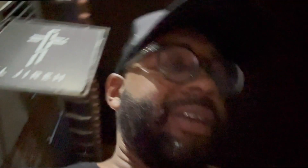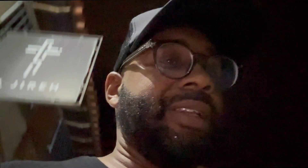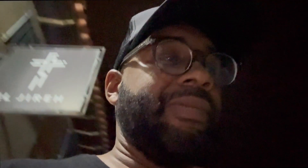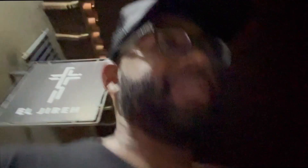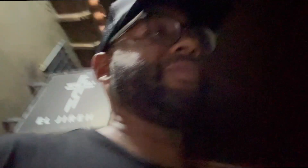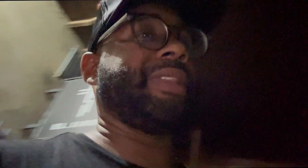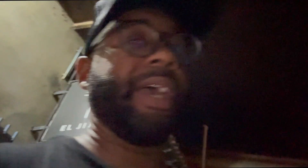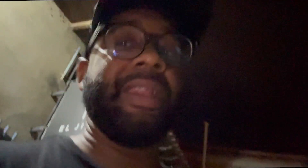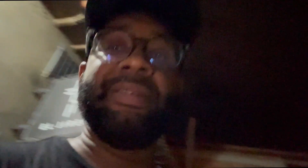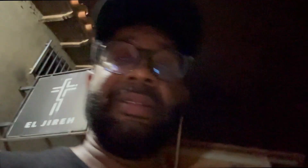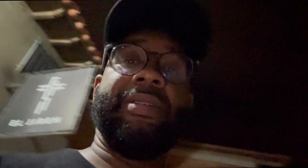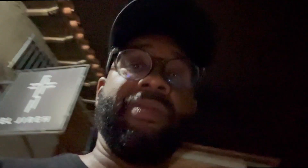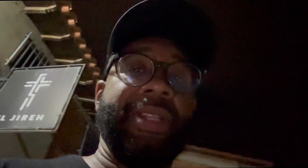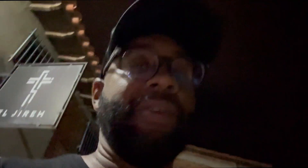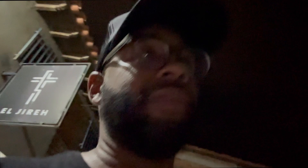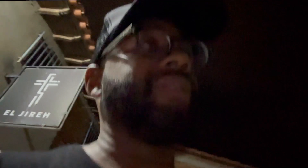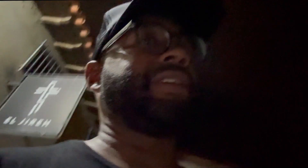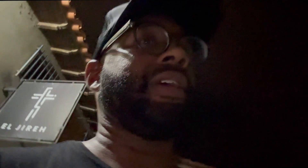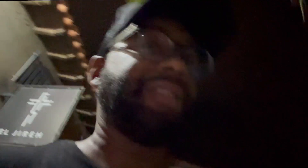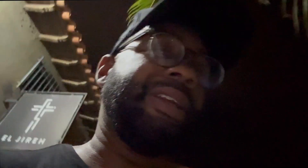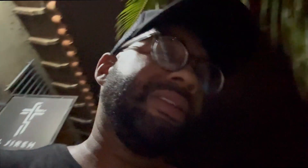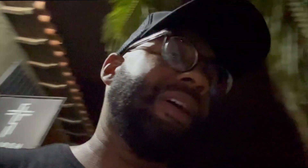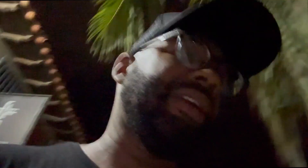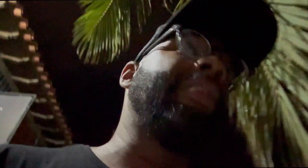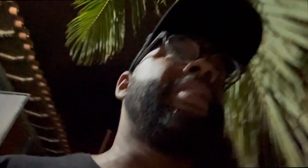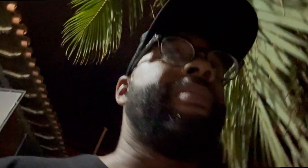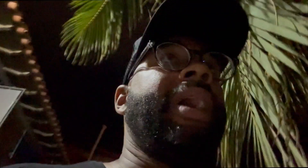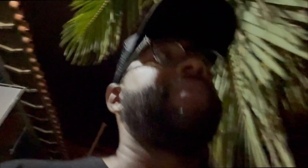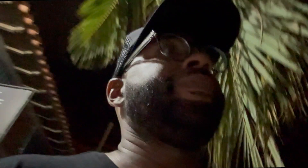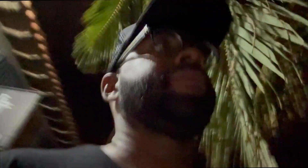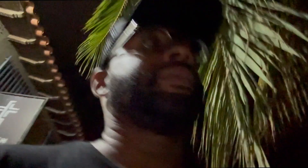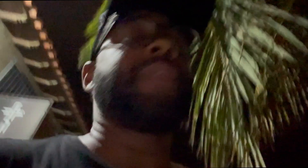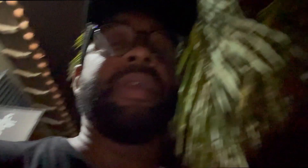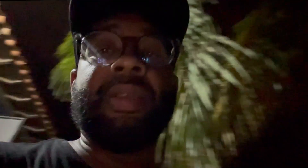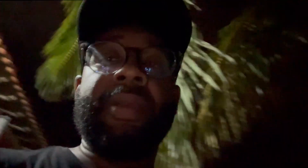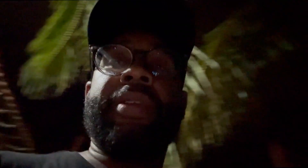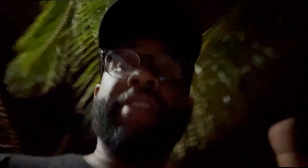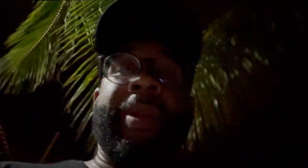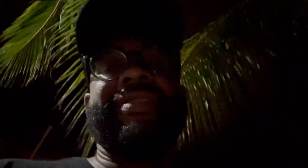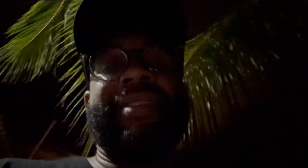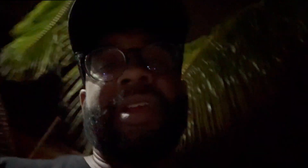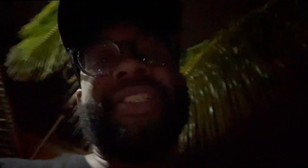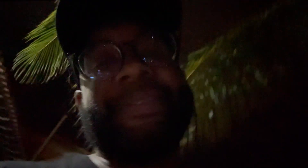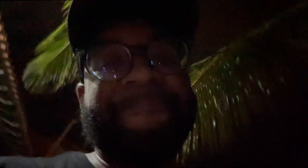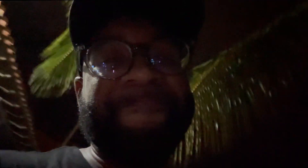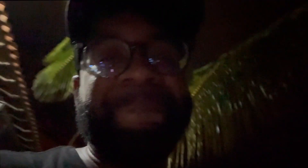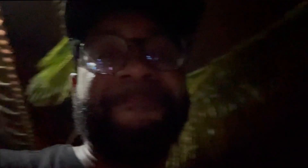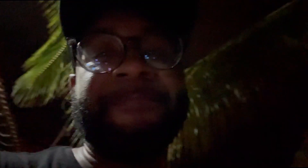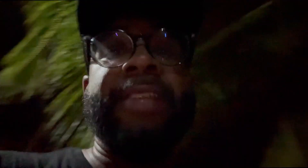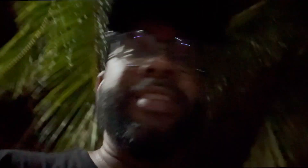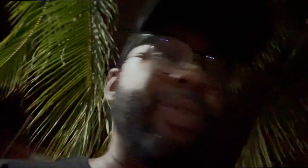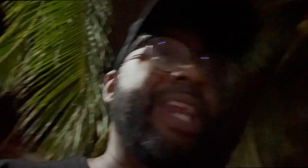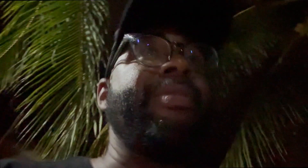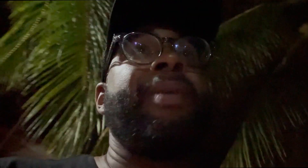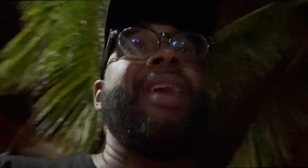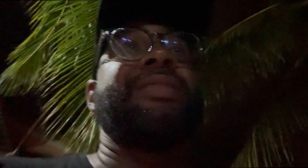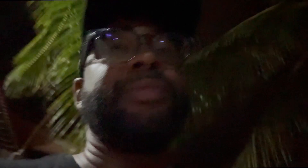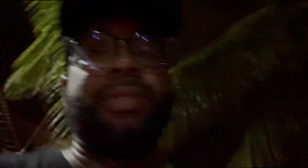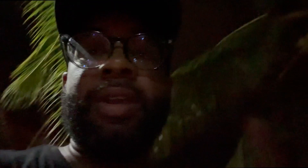that we're doing with that is really cool. It's encouraging and exciting. But you know what else is encouraging? This would not be possible